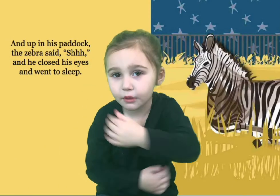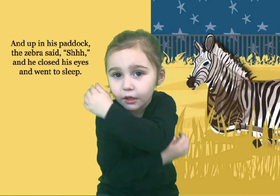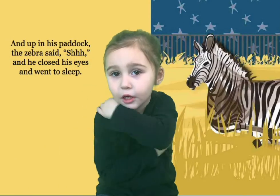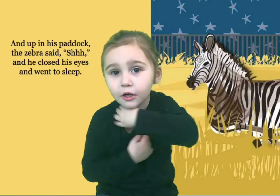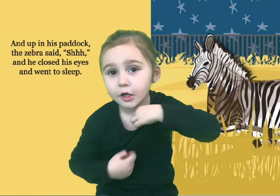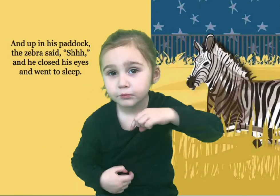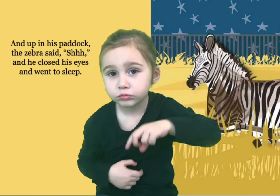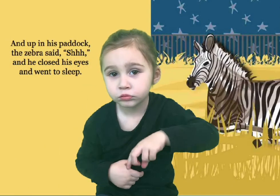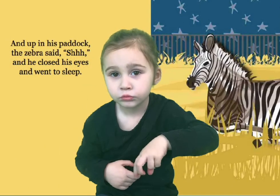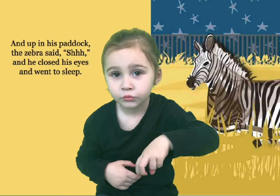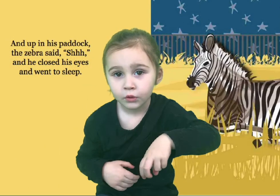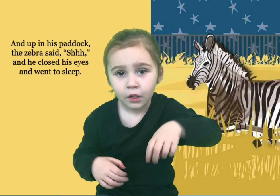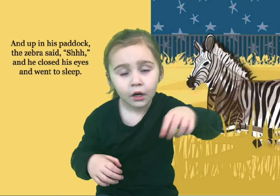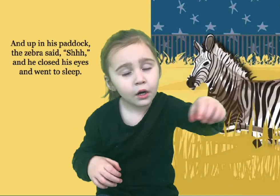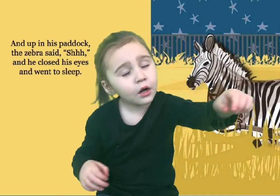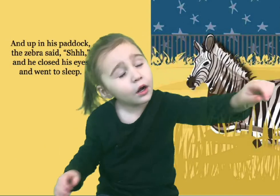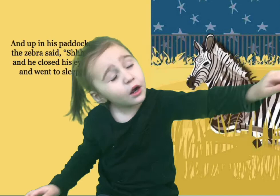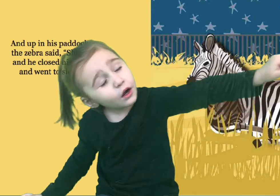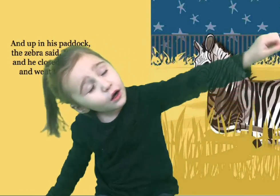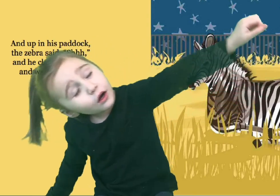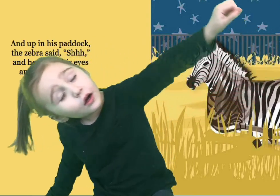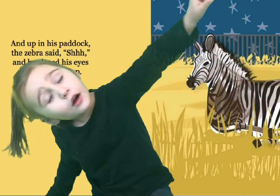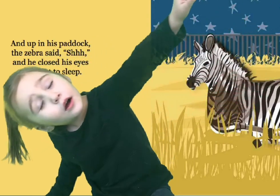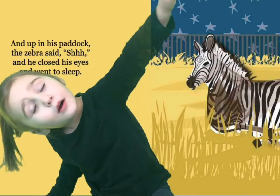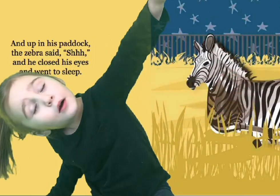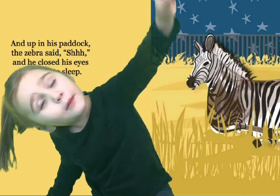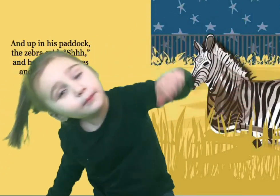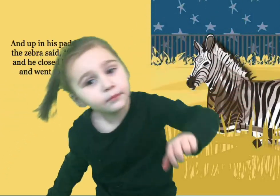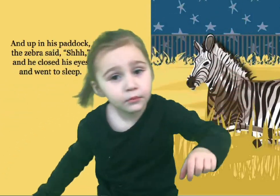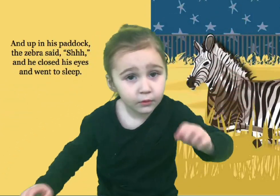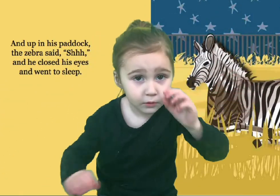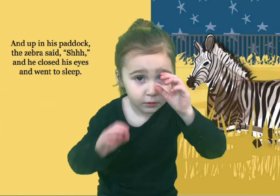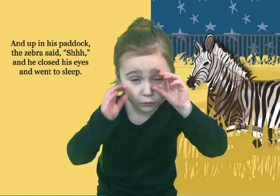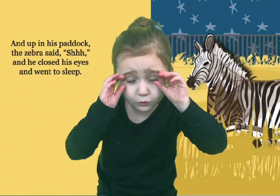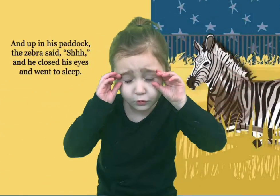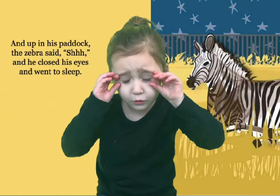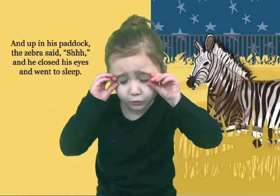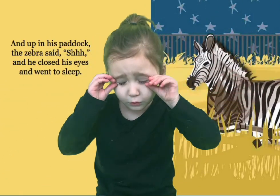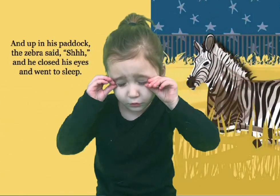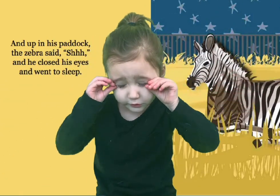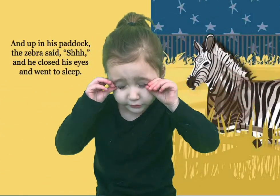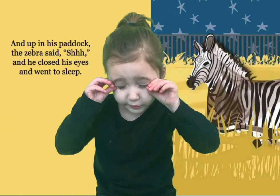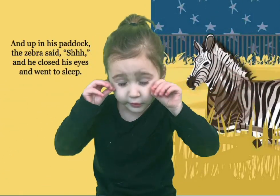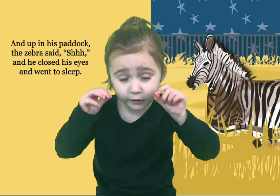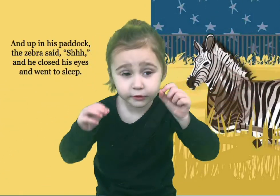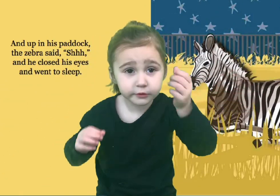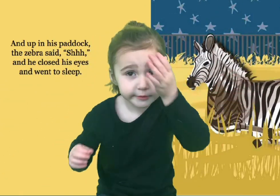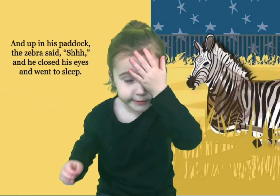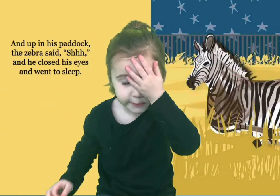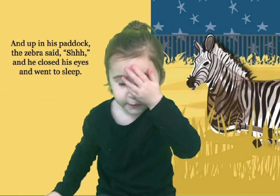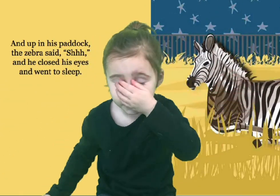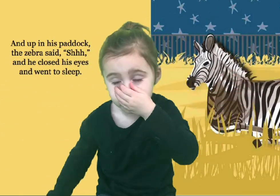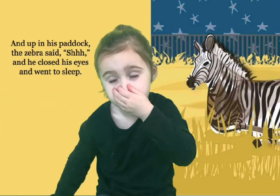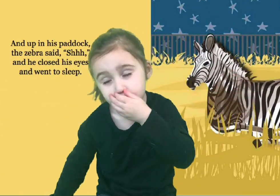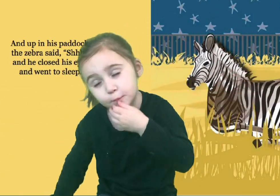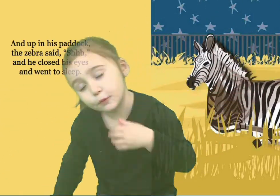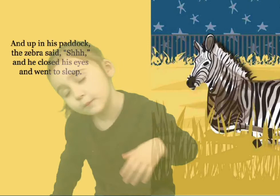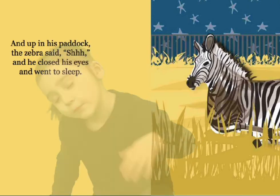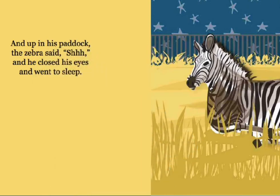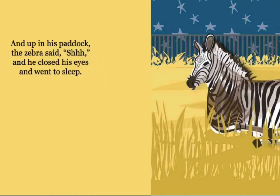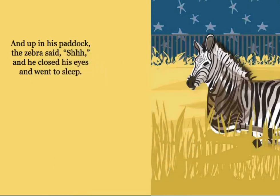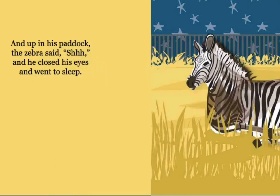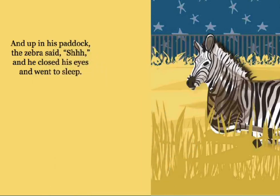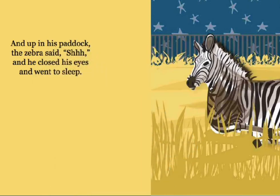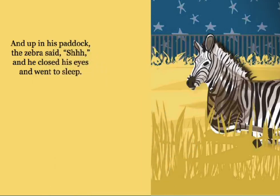And up in his paddock, the zebra said, Shhh, and he closed his eyes and went to sleep. The naked sand